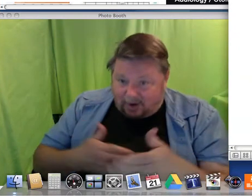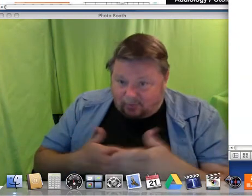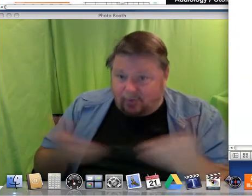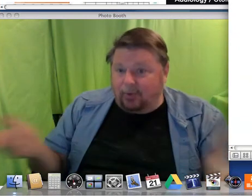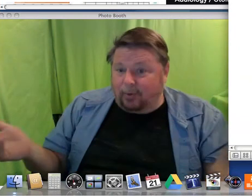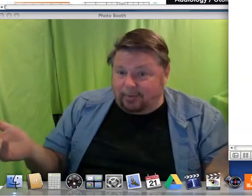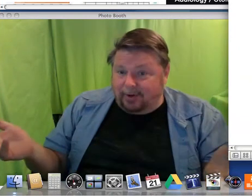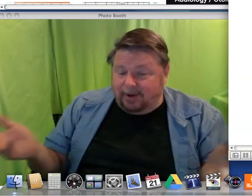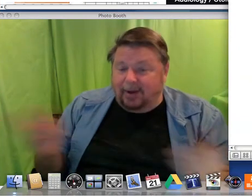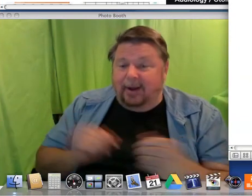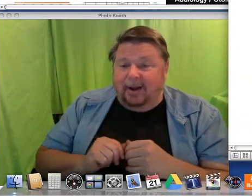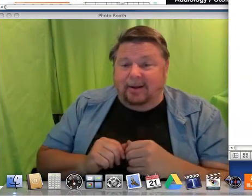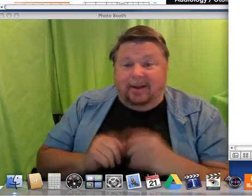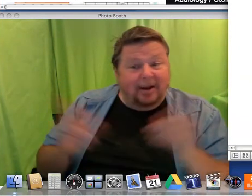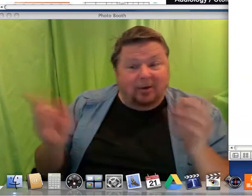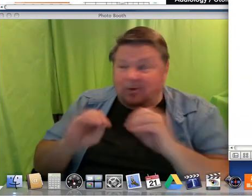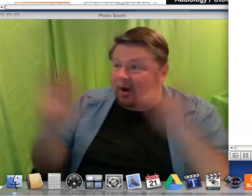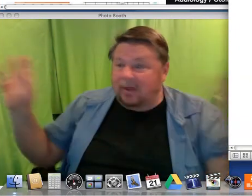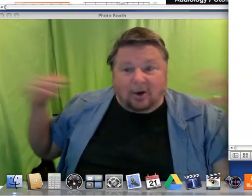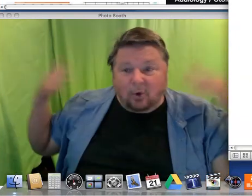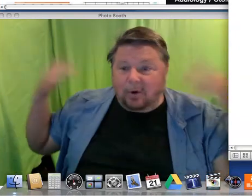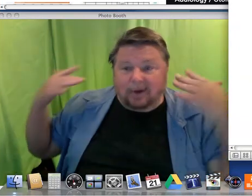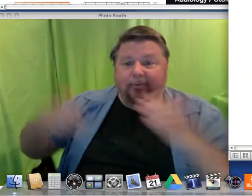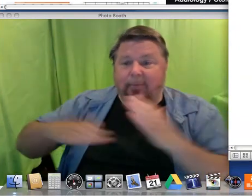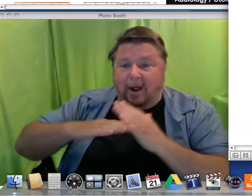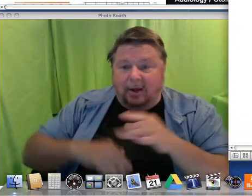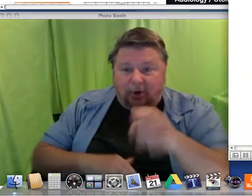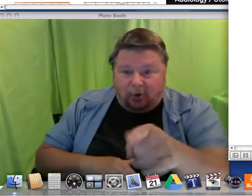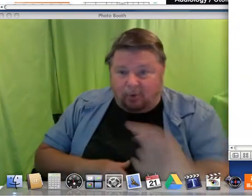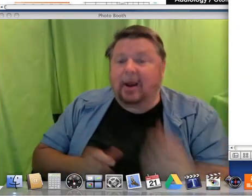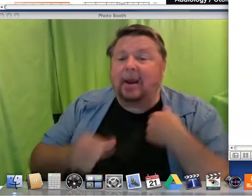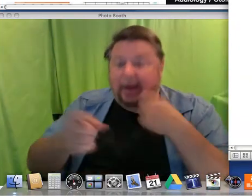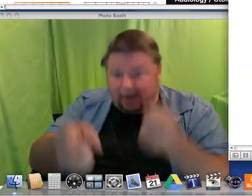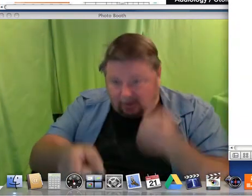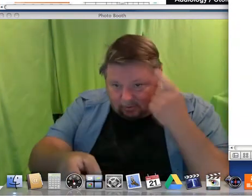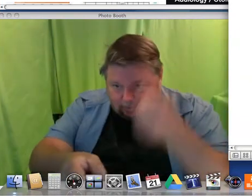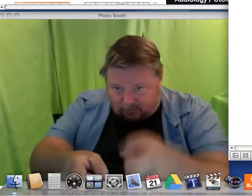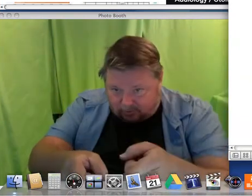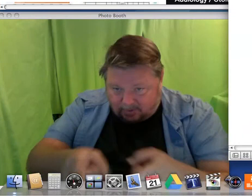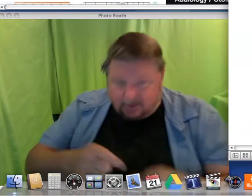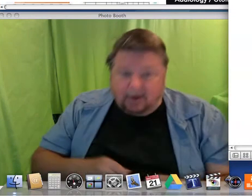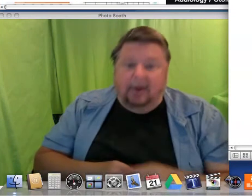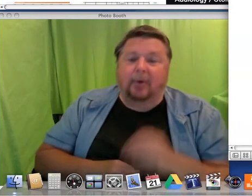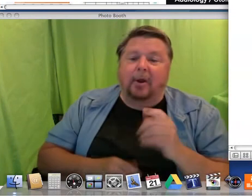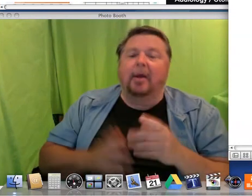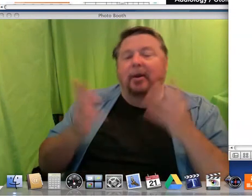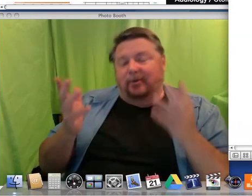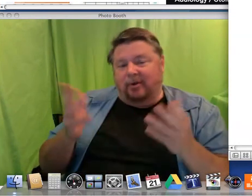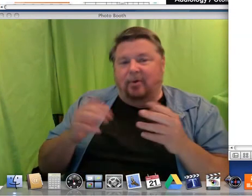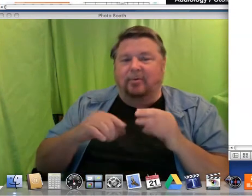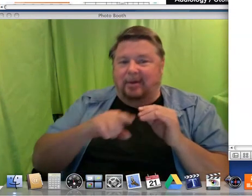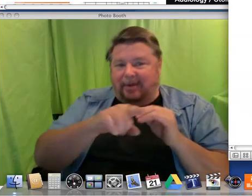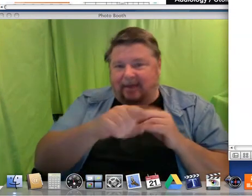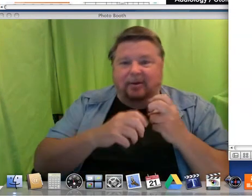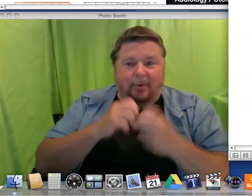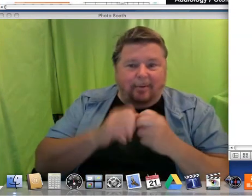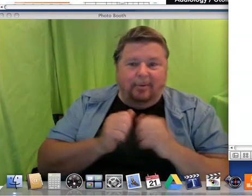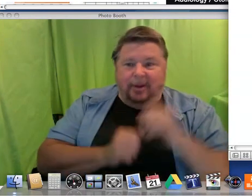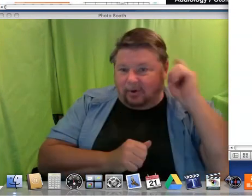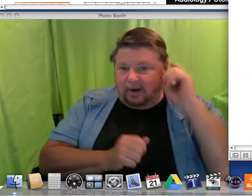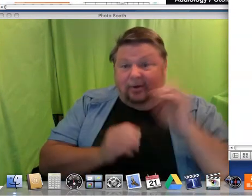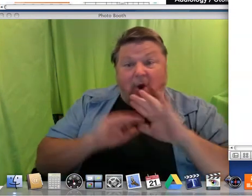quiet room, then there's none of that noise blocking you, and I can hear you. Okay, so that's the